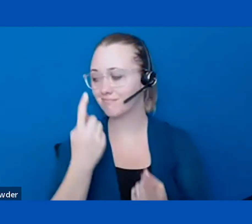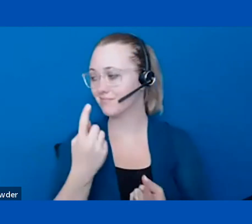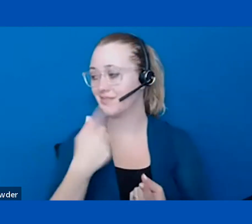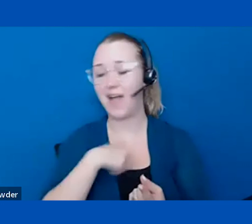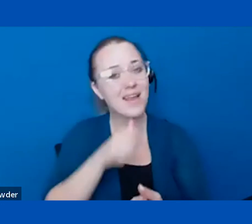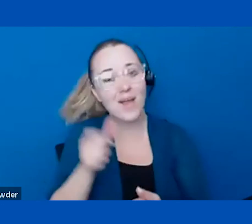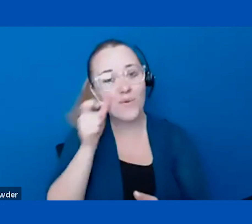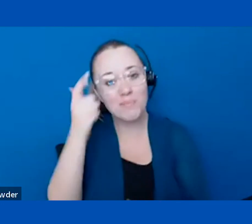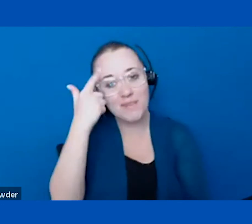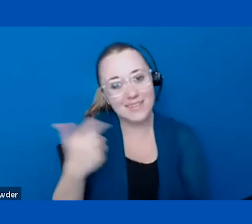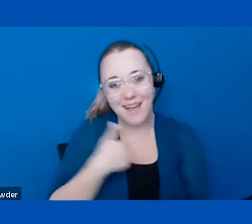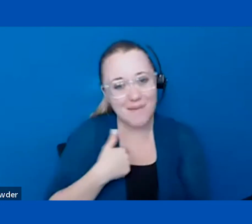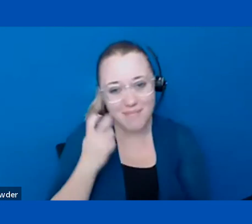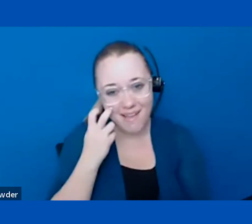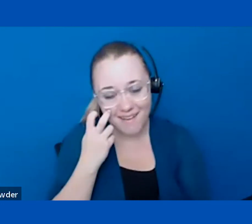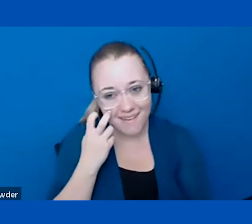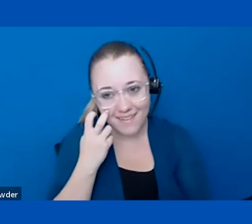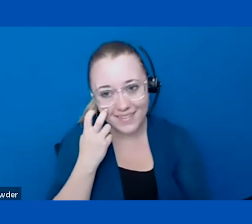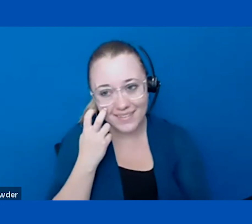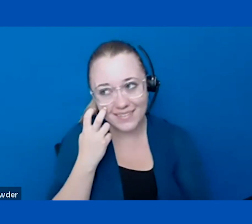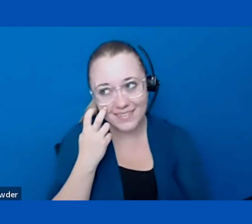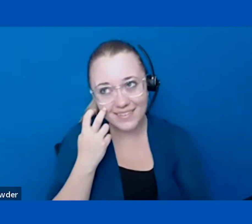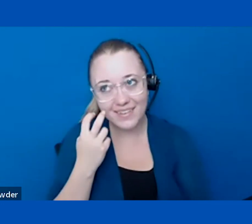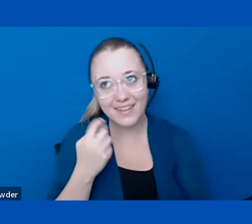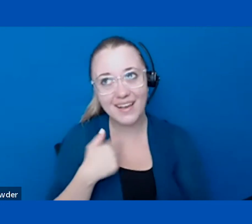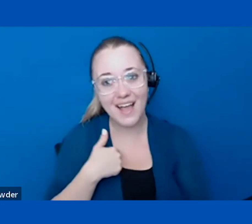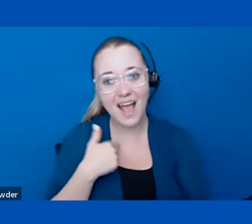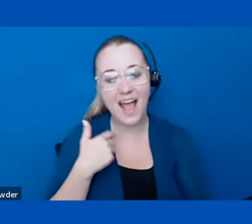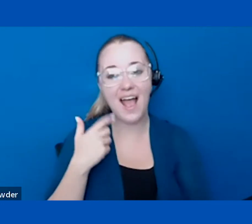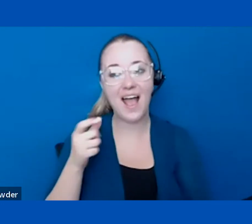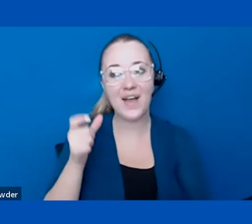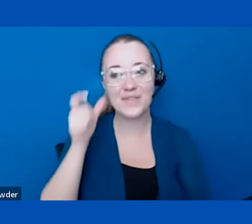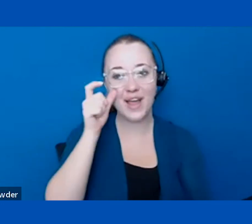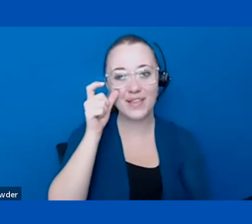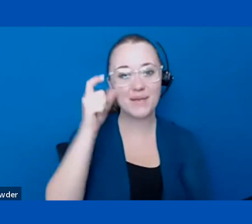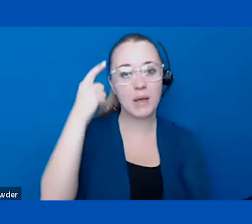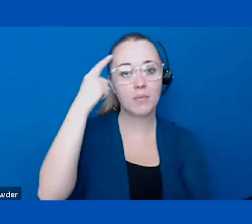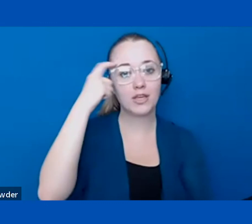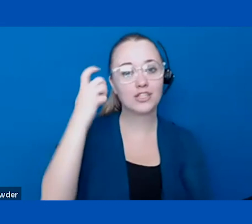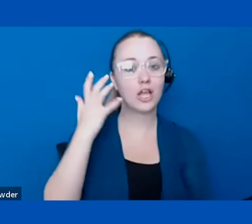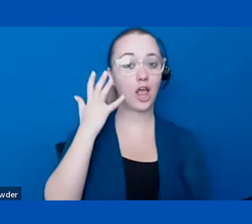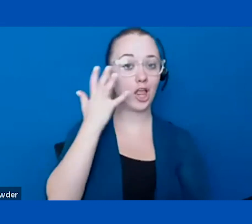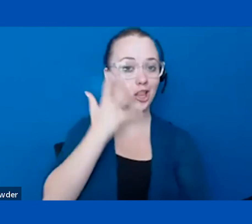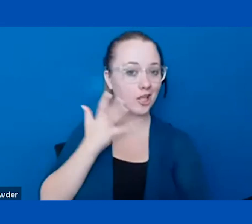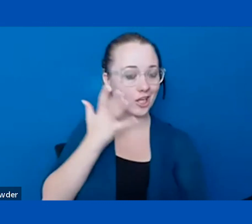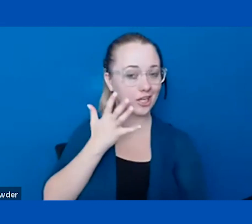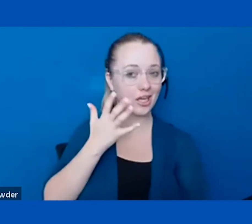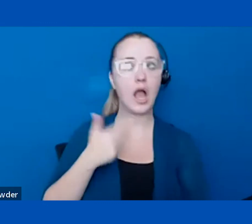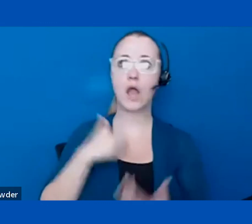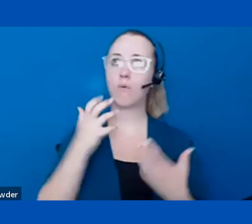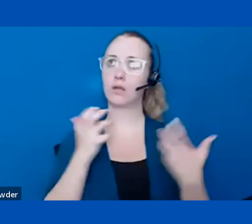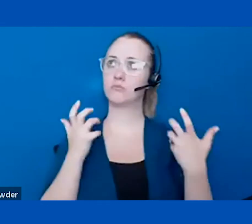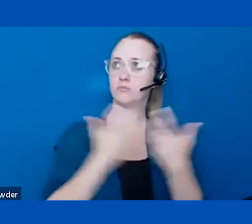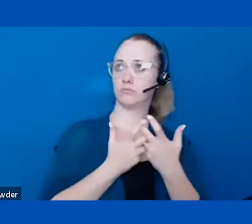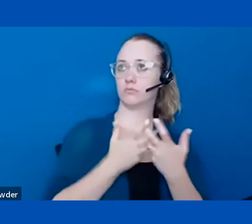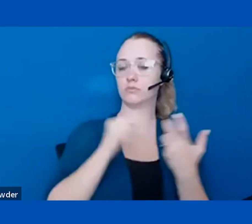I'm blind. I wore them because of the look. I think I was always going for a certain look, and glasses always